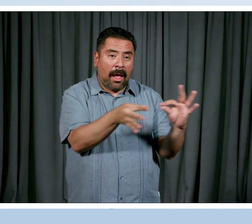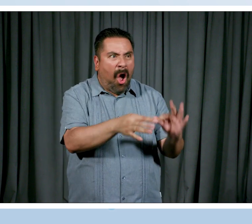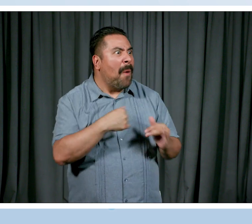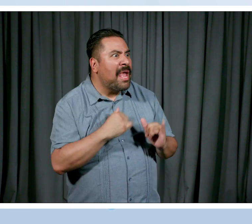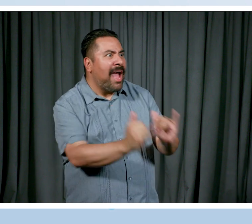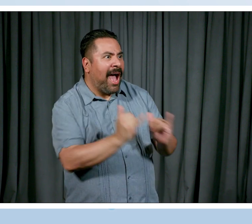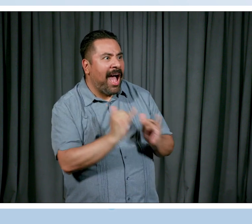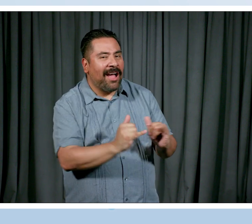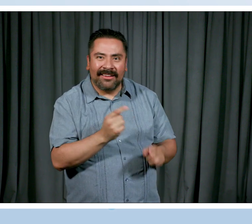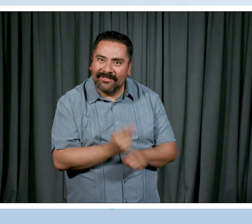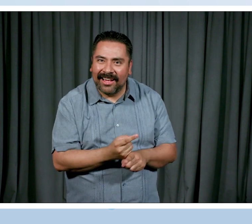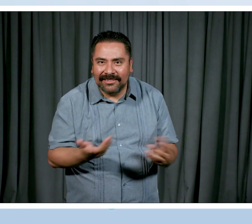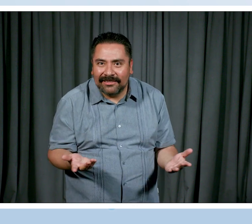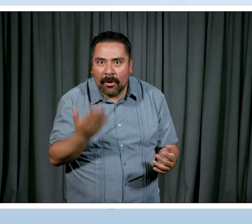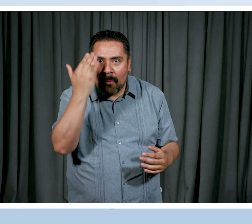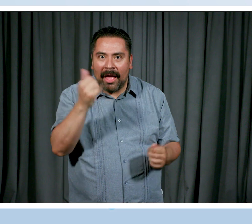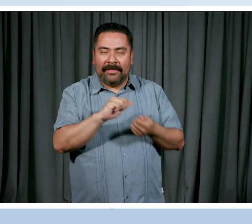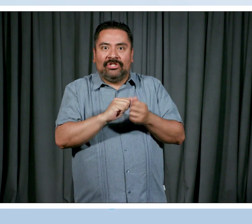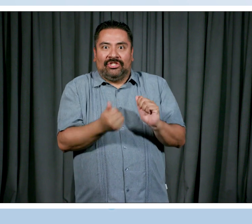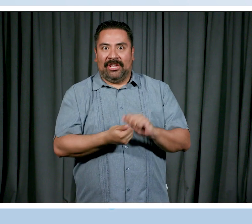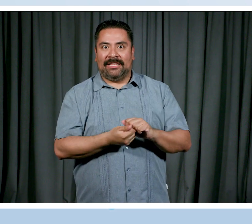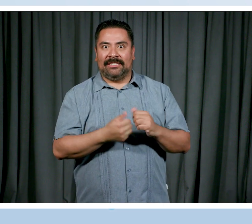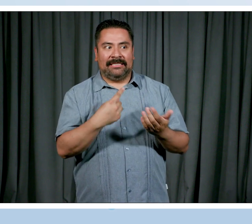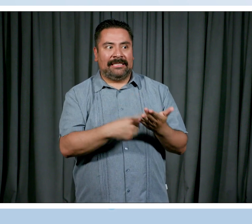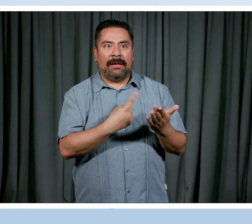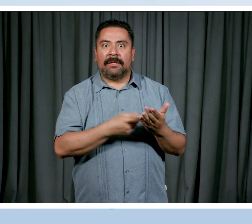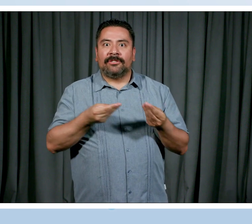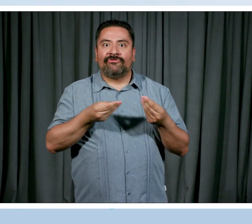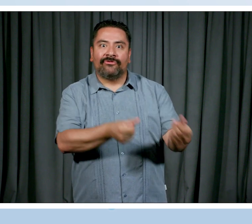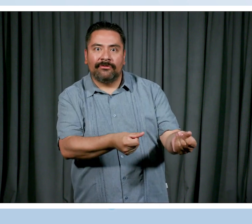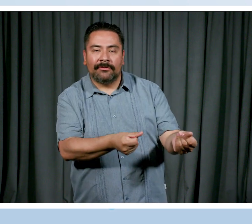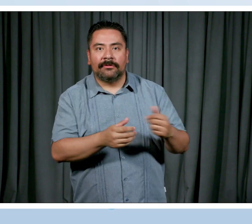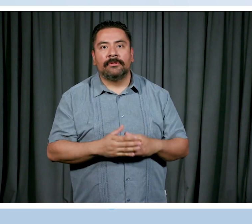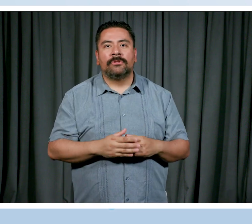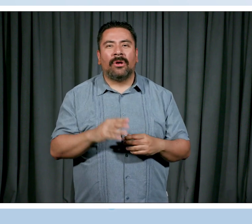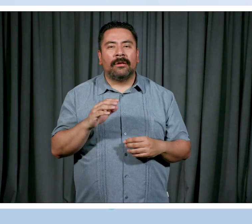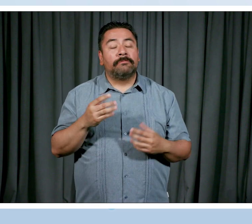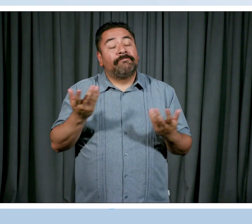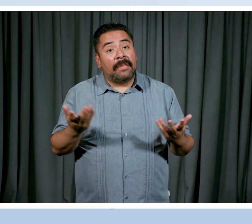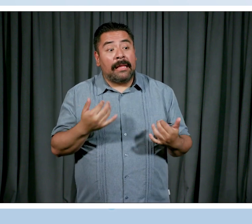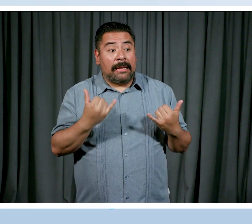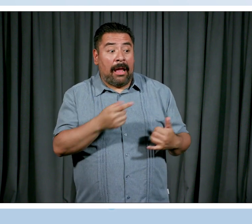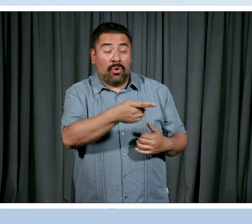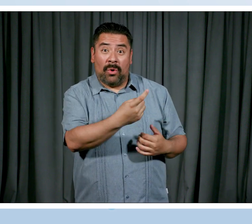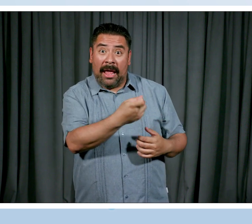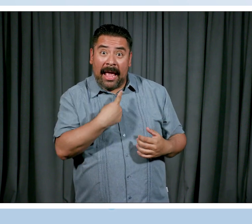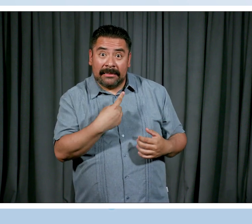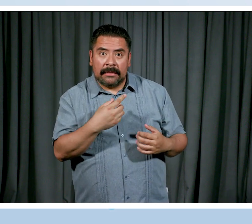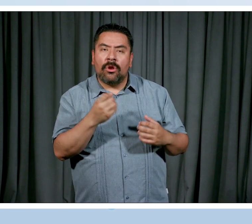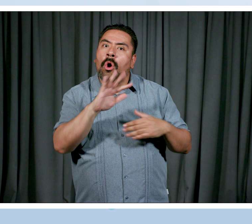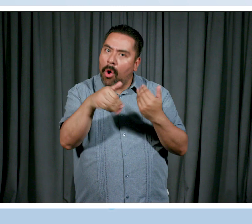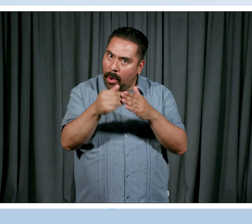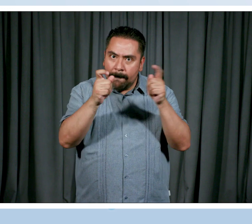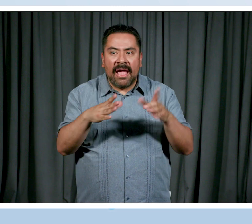Do you know? Yeah. Right? Because then it changes sometimes the efficiency of that. So even I think the fact that you're asking, and all managers